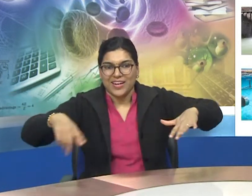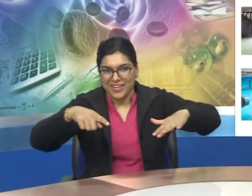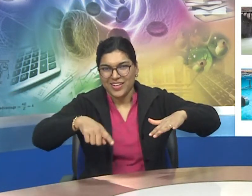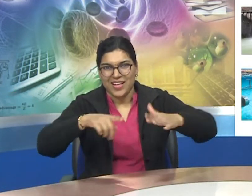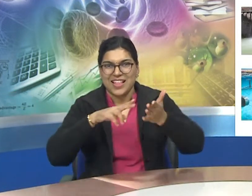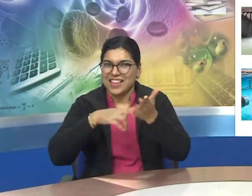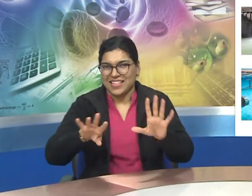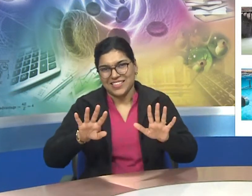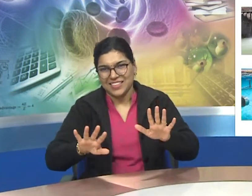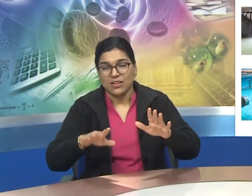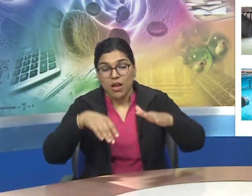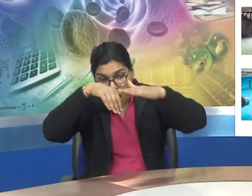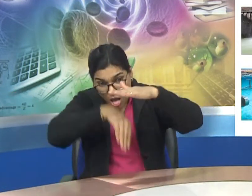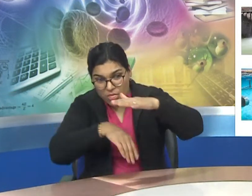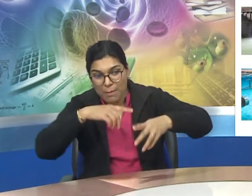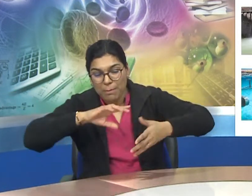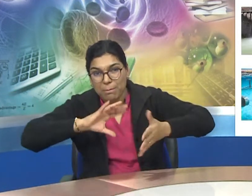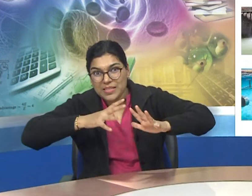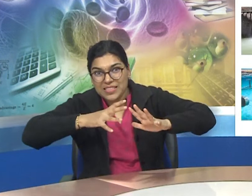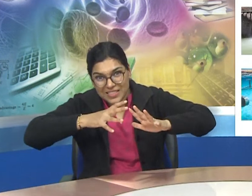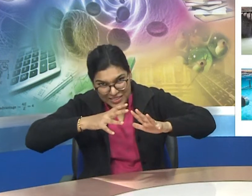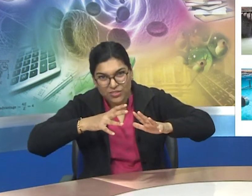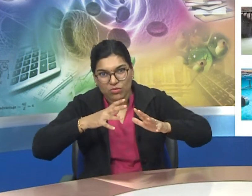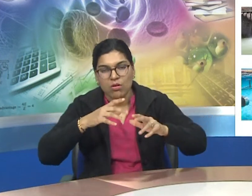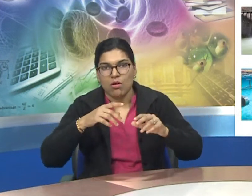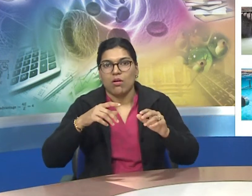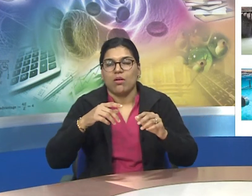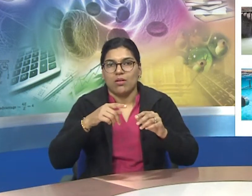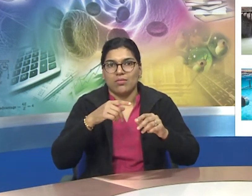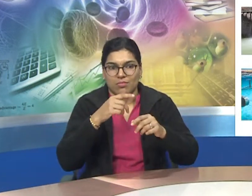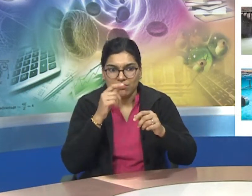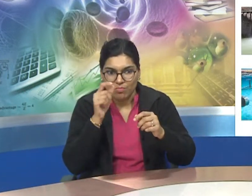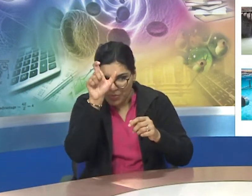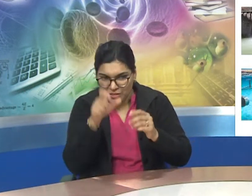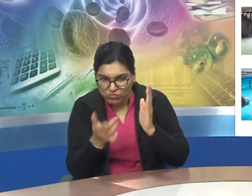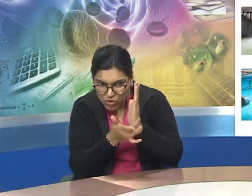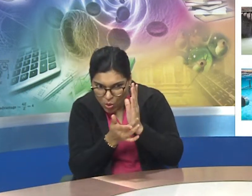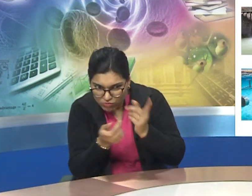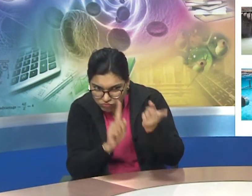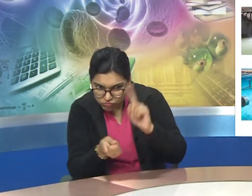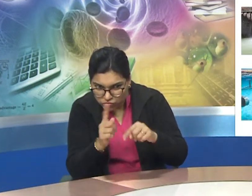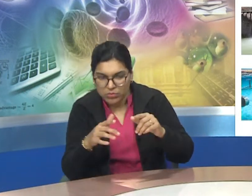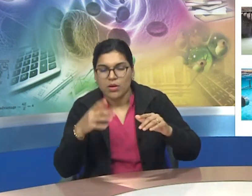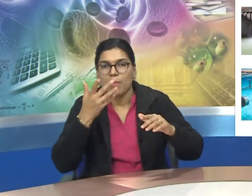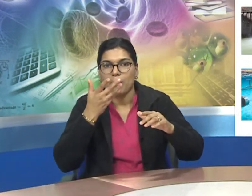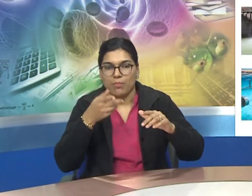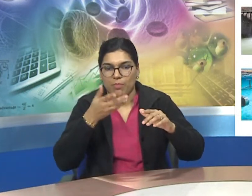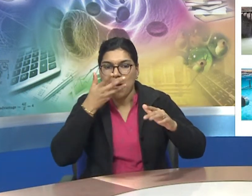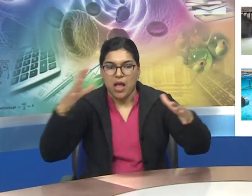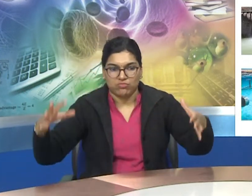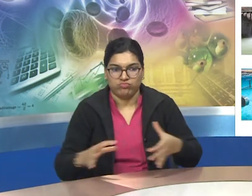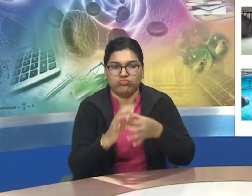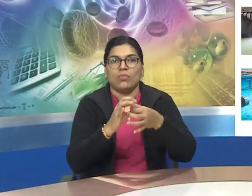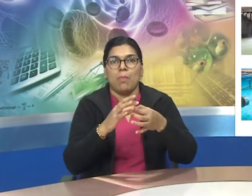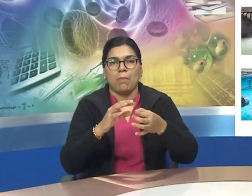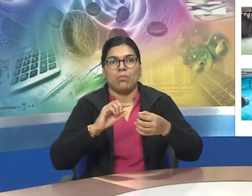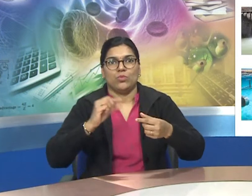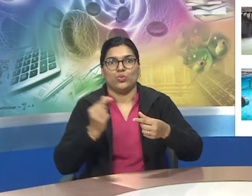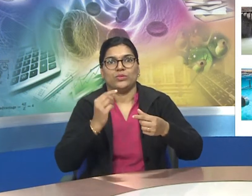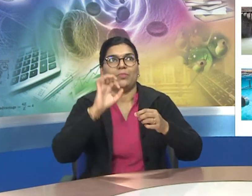sources of energy. You can see them on screen as well, like hydro energy, then there is one